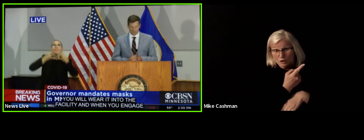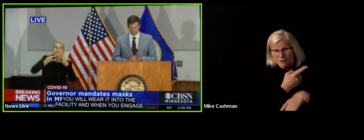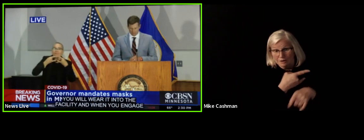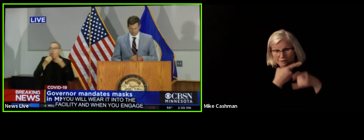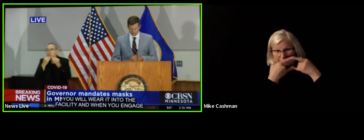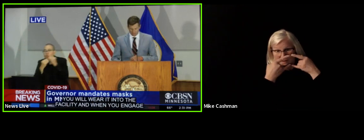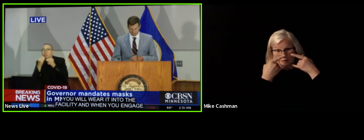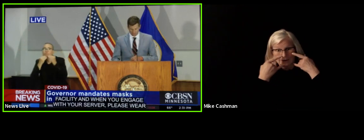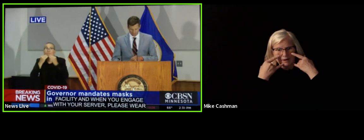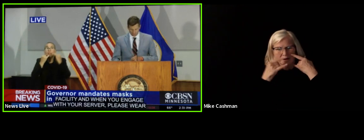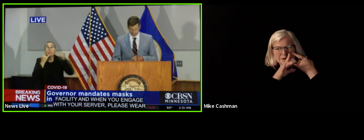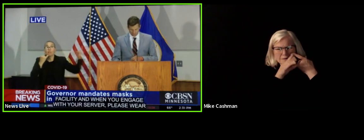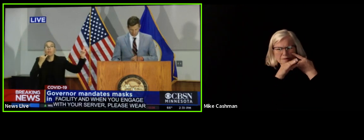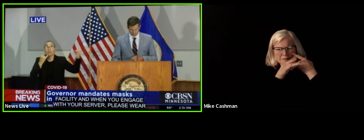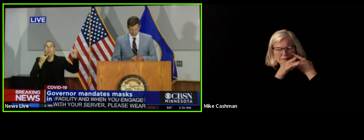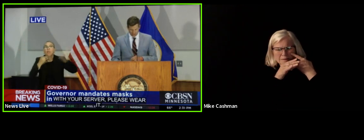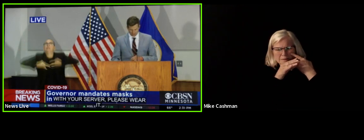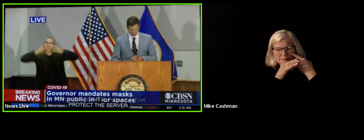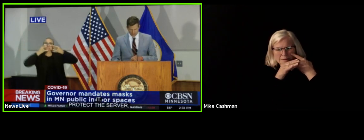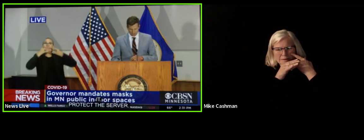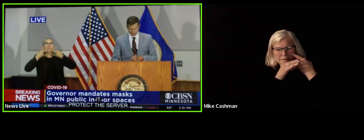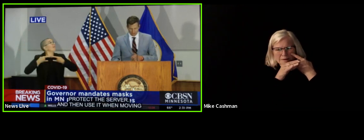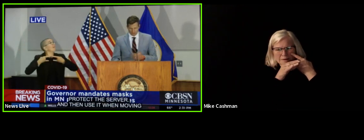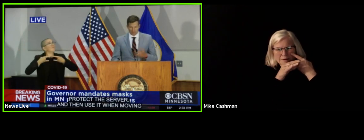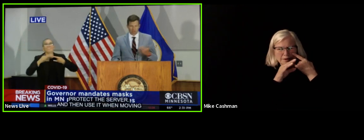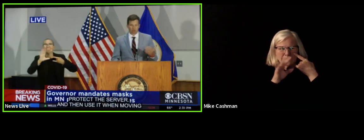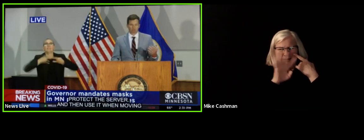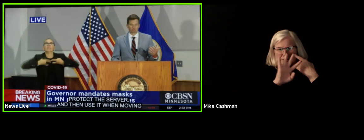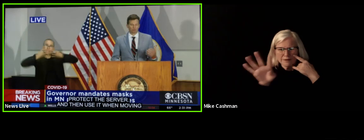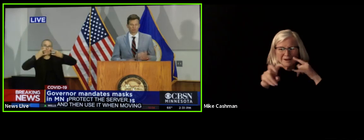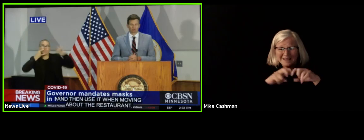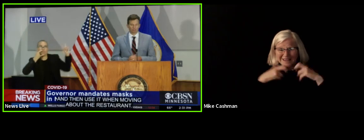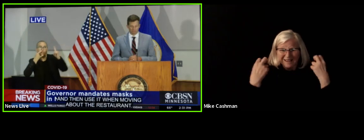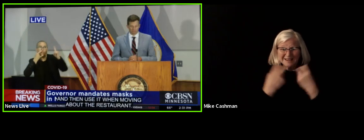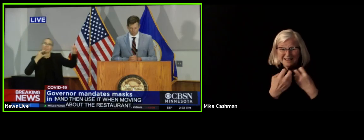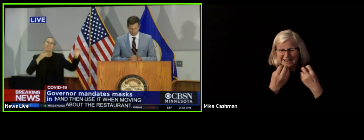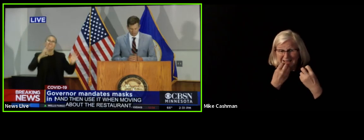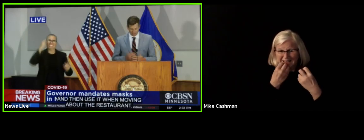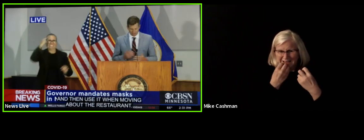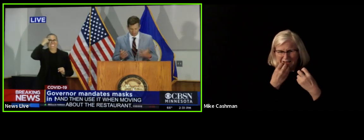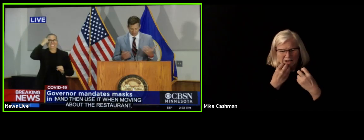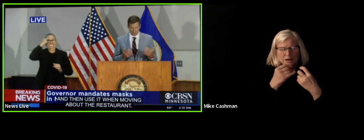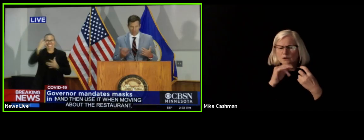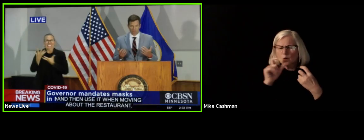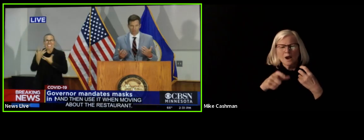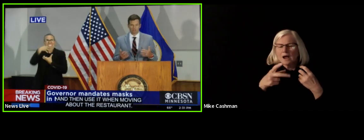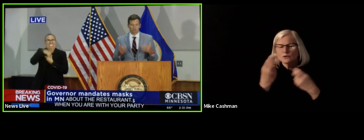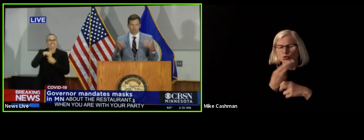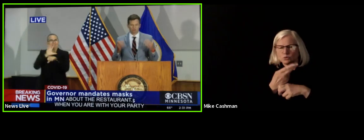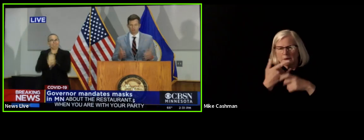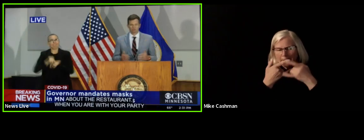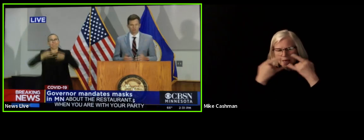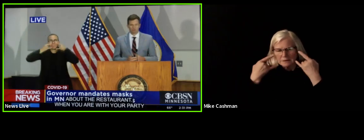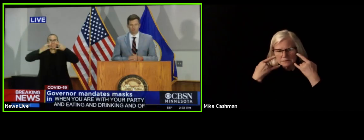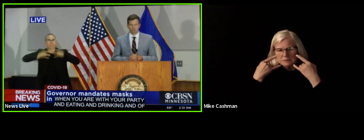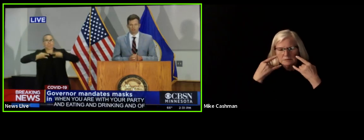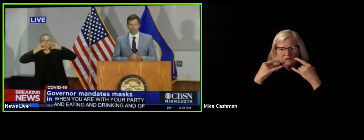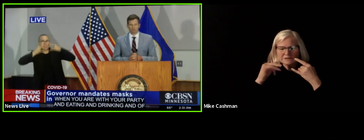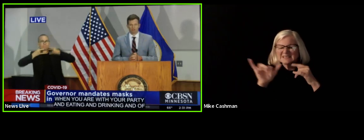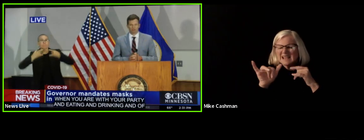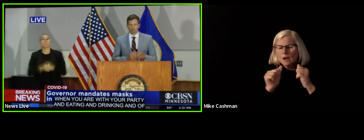party eating or drinking, of course, you don't need to wear a mask. Same goes for if you're exercising at a gym, that kind of strenuous activity. When you're on that